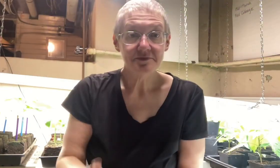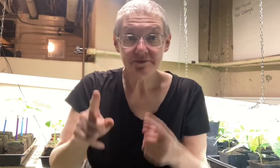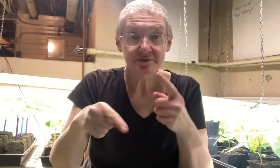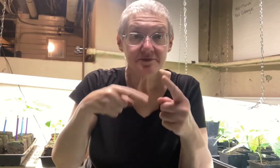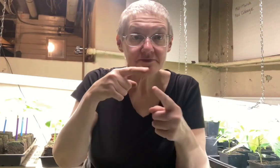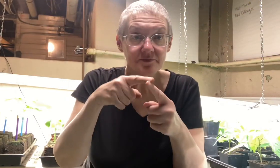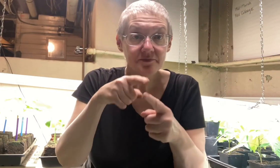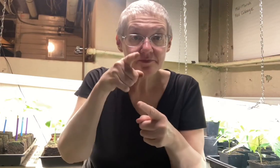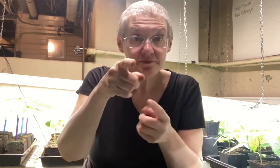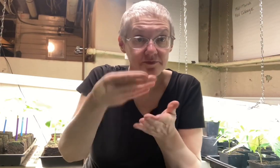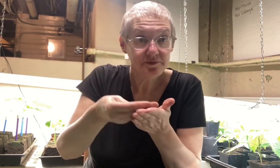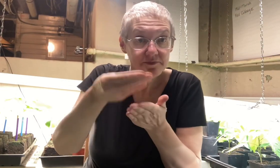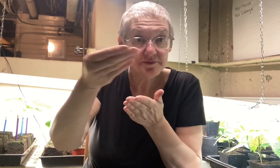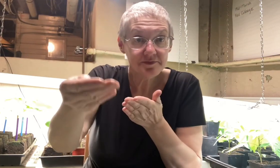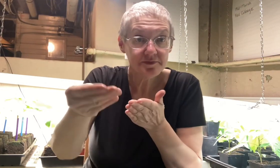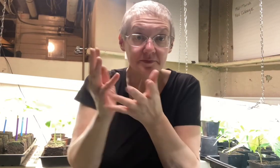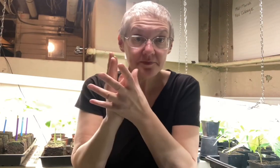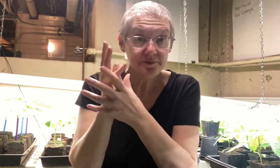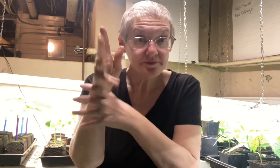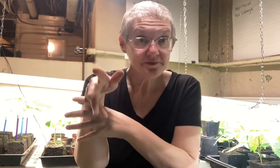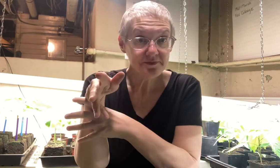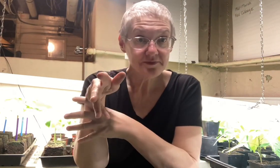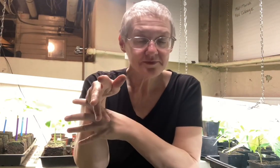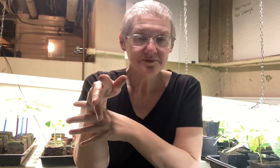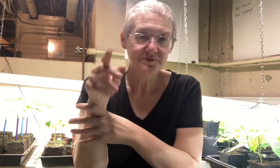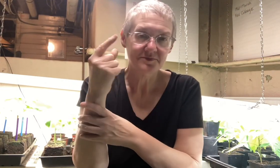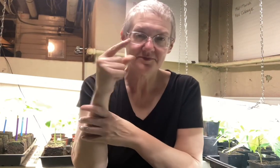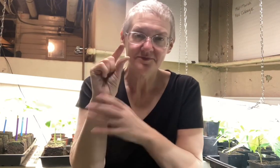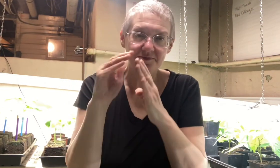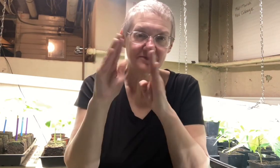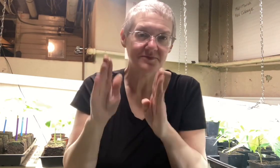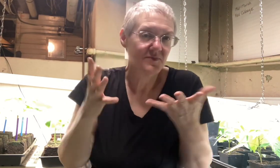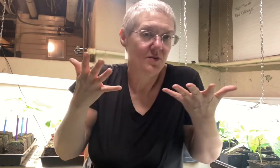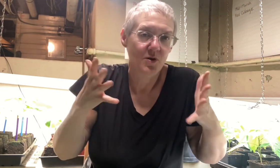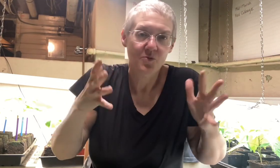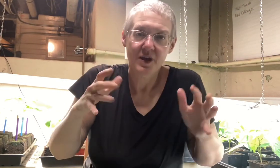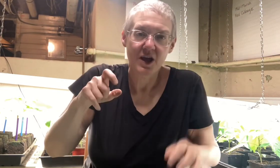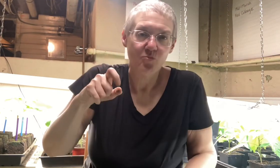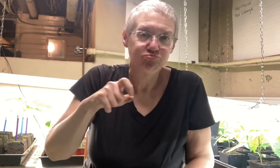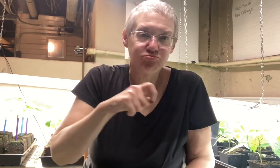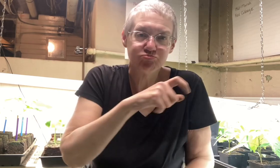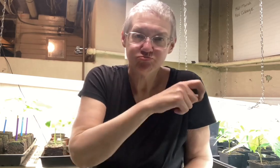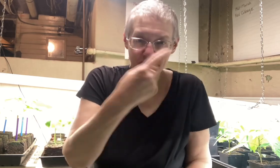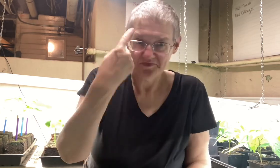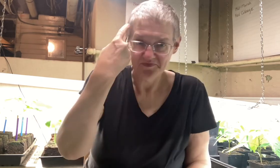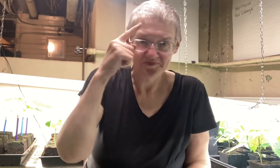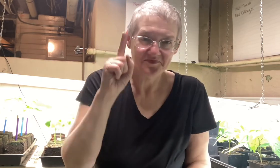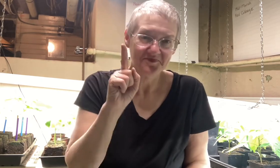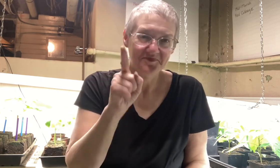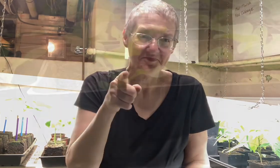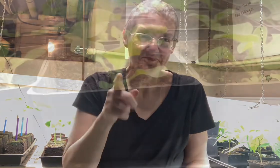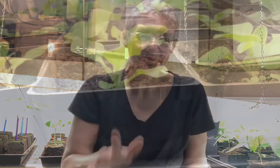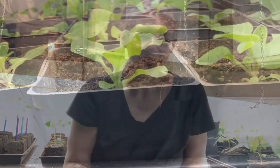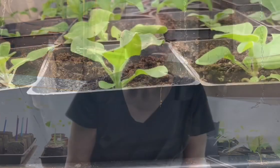Now when you buy petunia plants, the greenhouse has already done this for you.